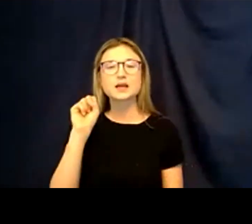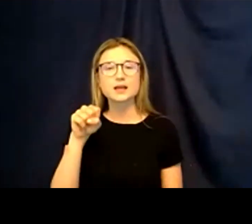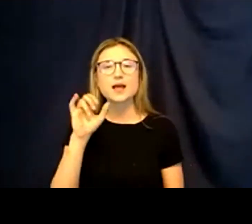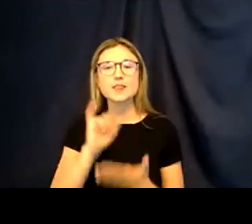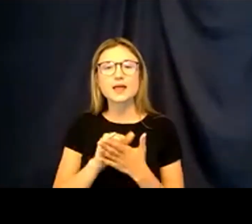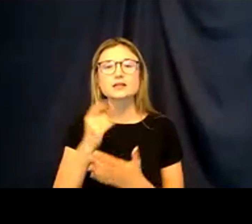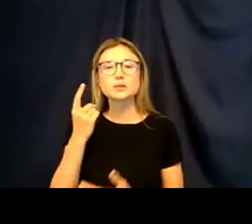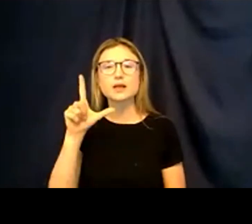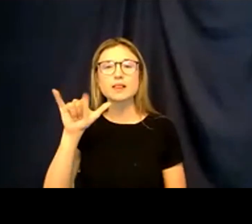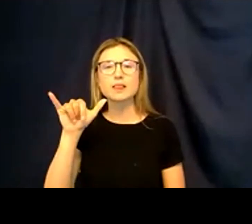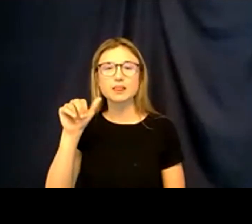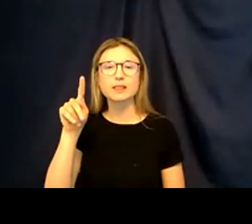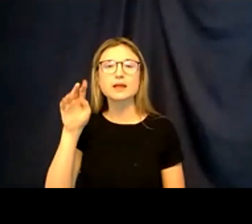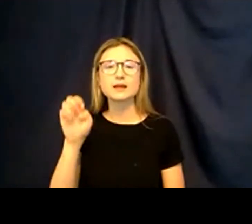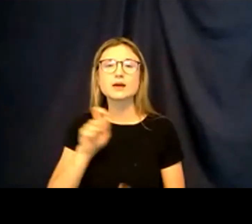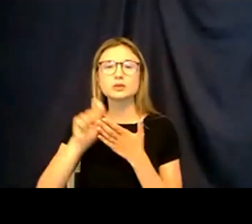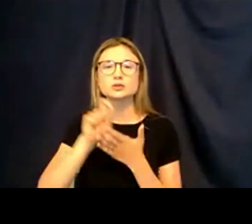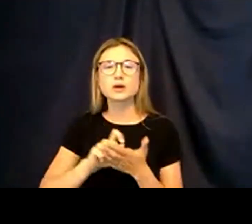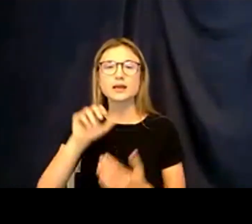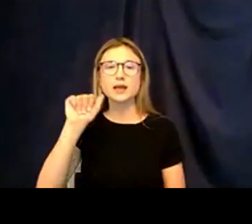across the spectrum.